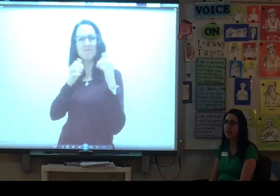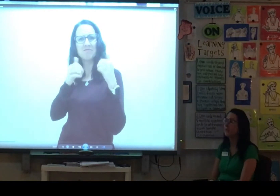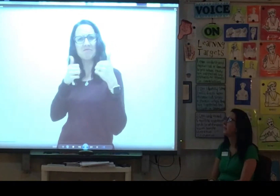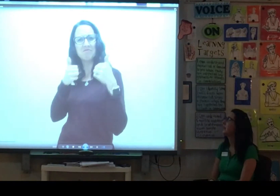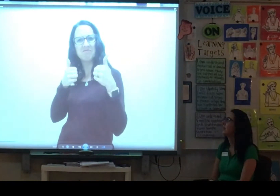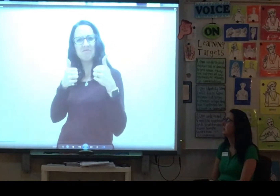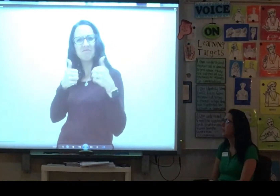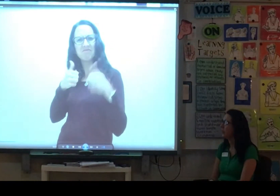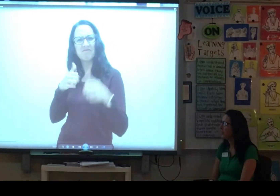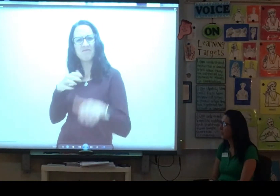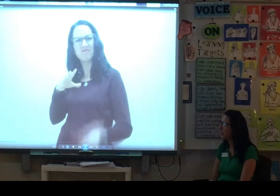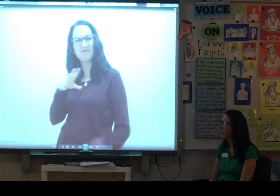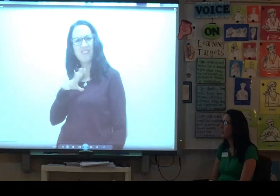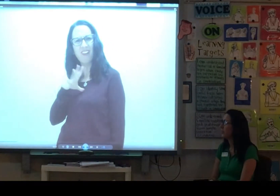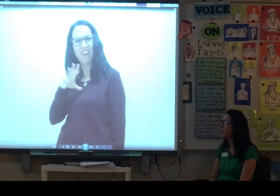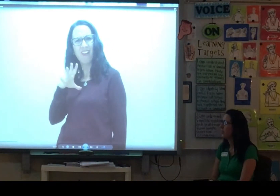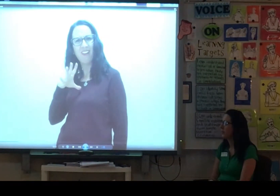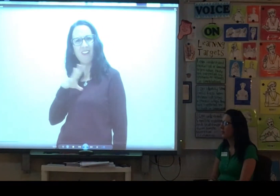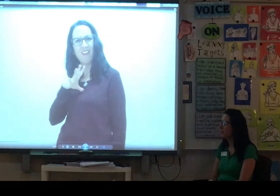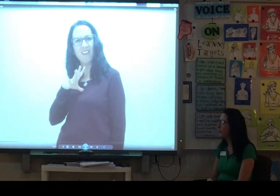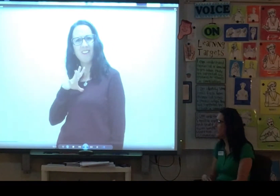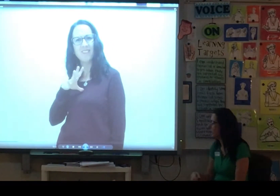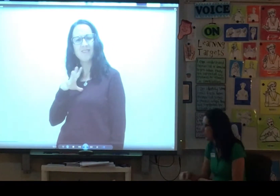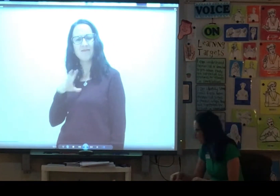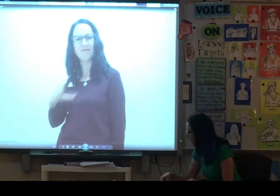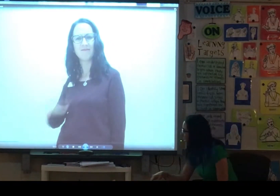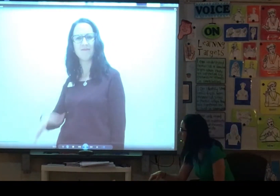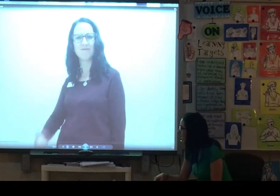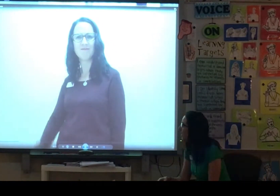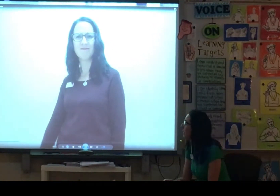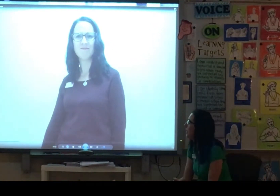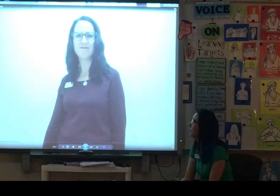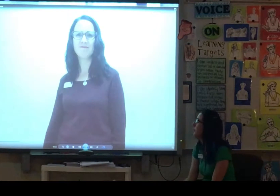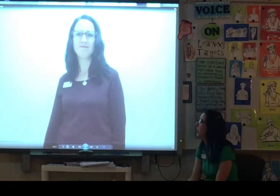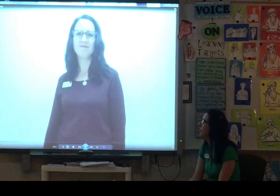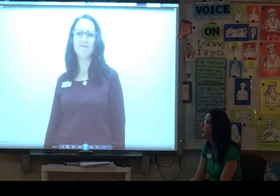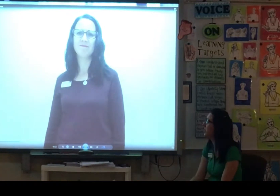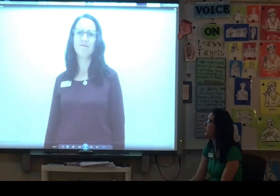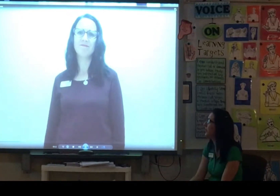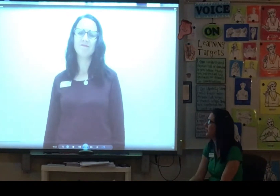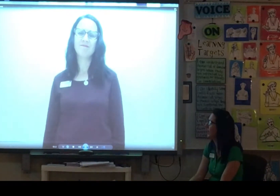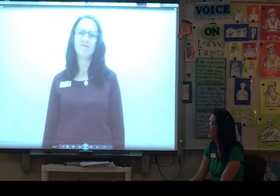Perfect. Good. Fine. Okay, good. Perfect, good, fine.